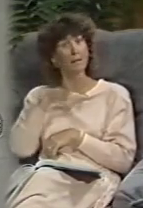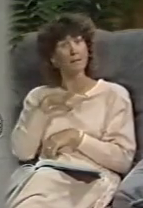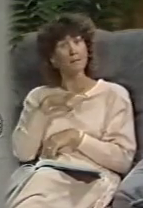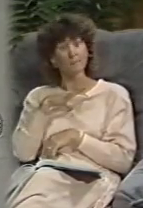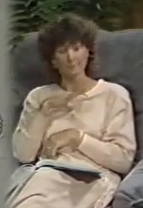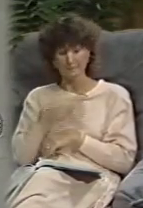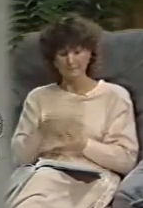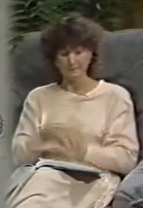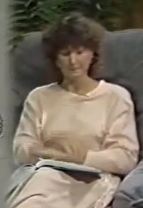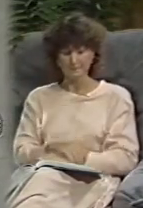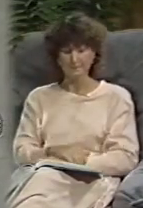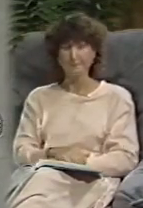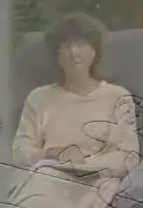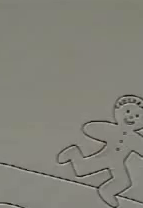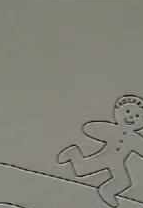man.